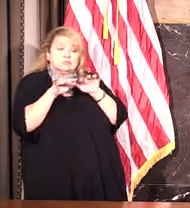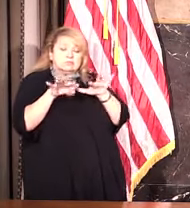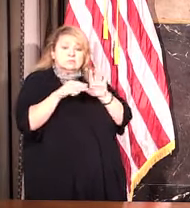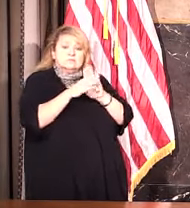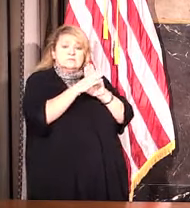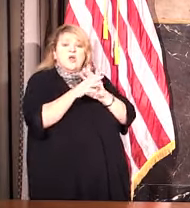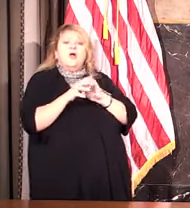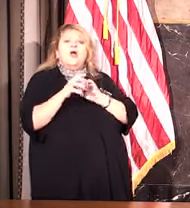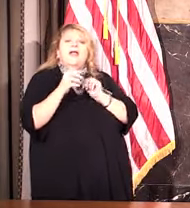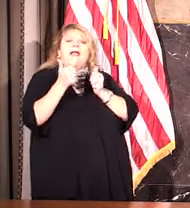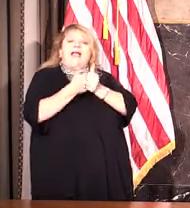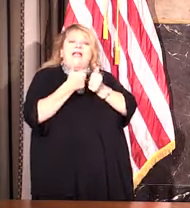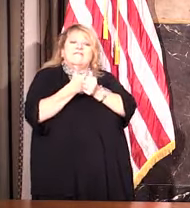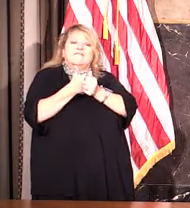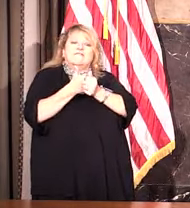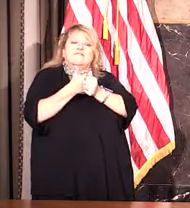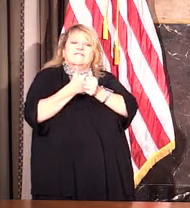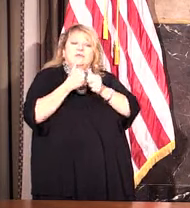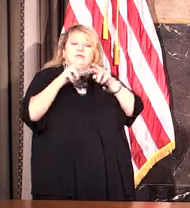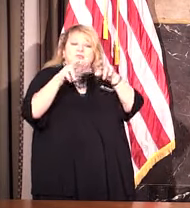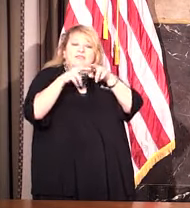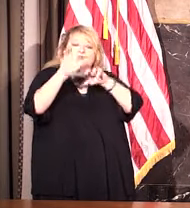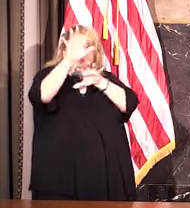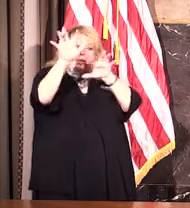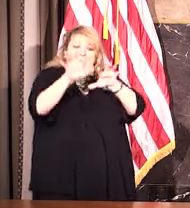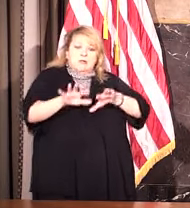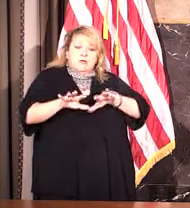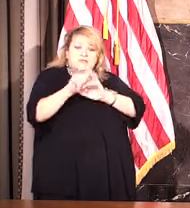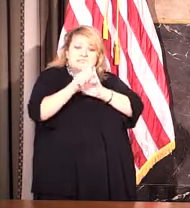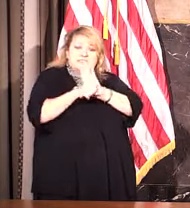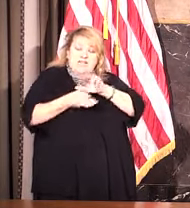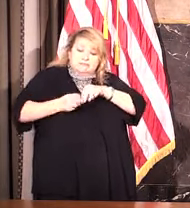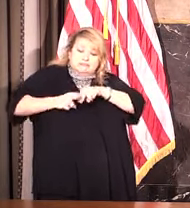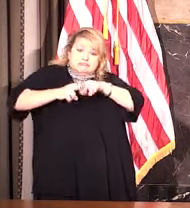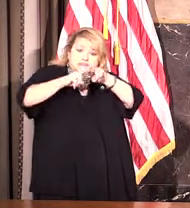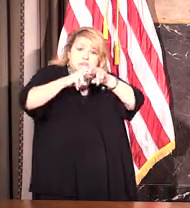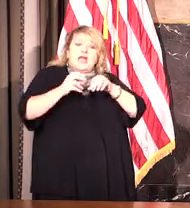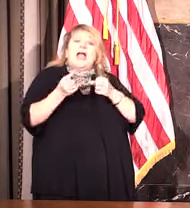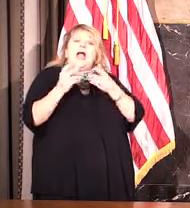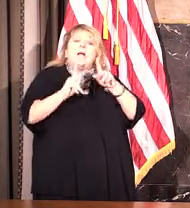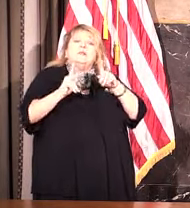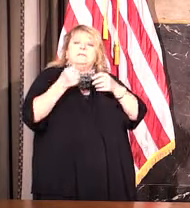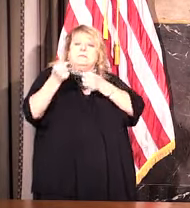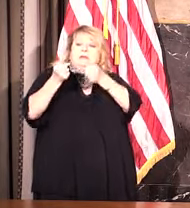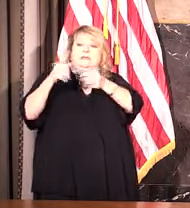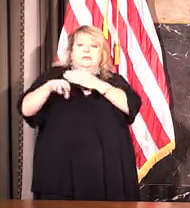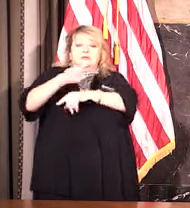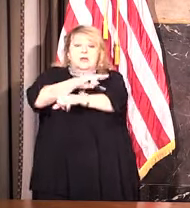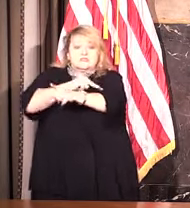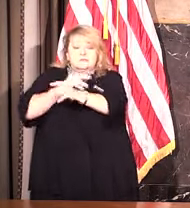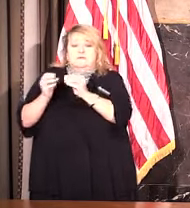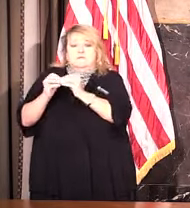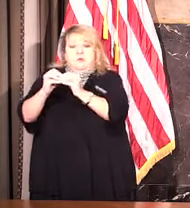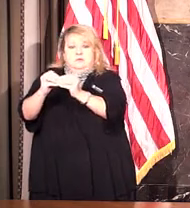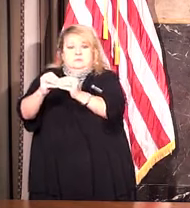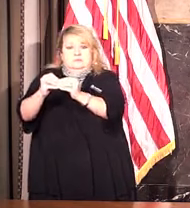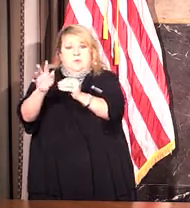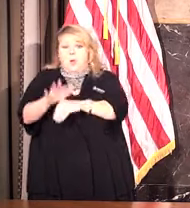state in every region in the state, increases in hospitalized COVID patients, every region of the